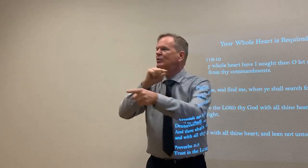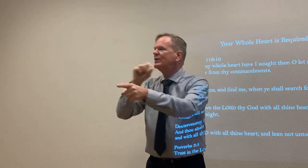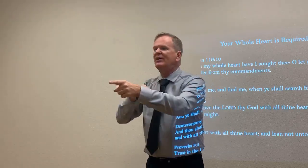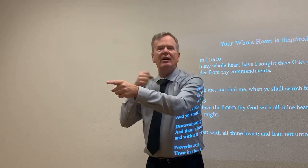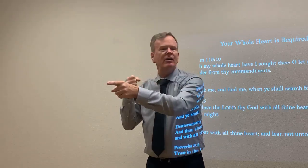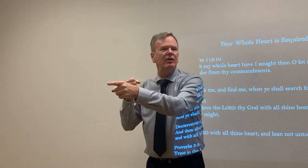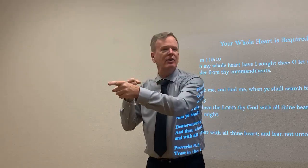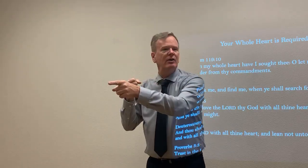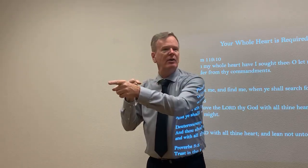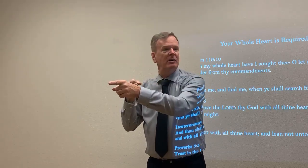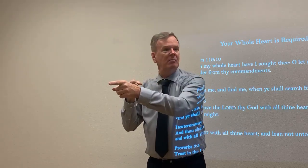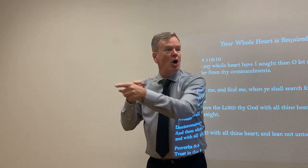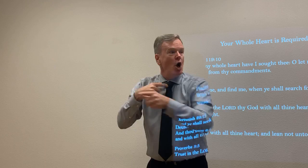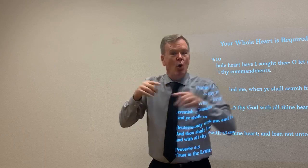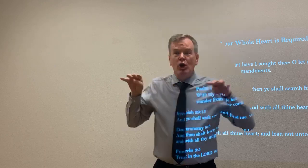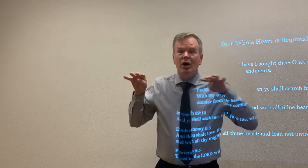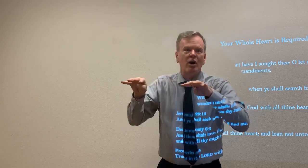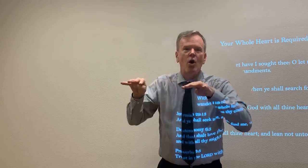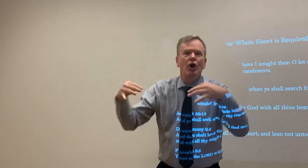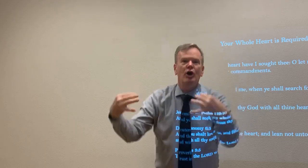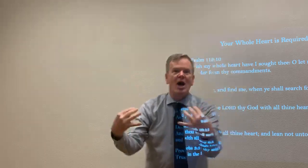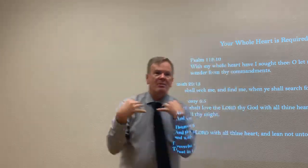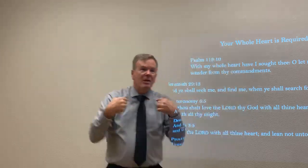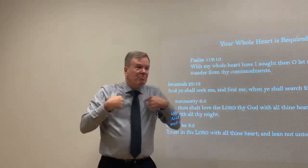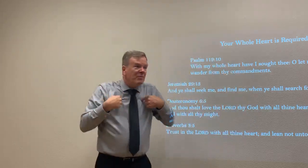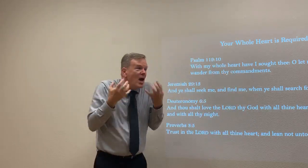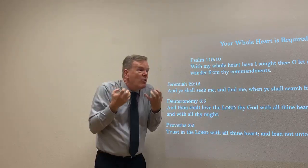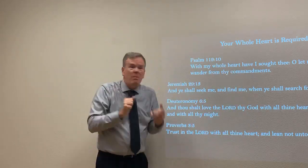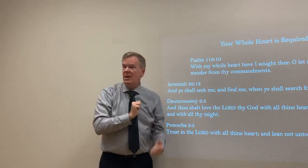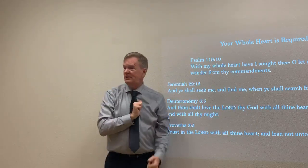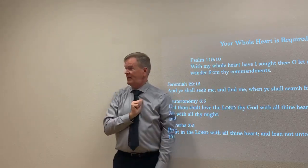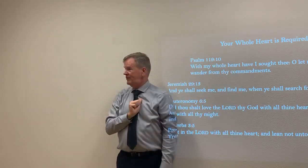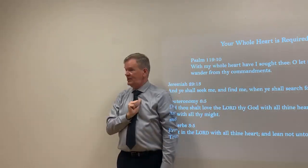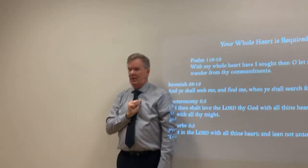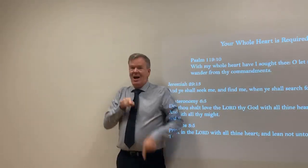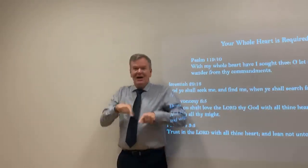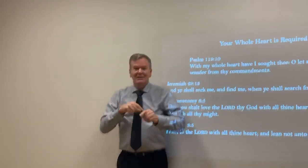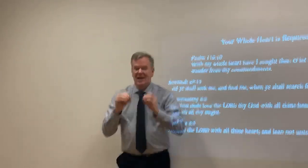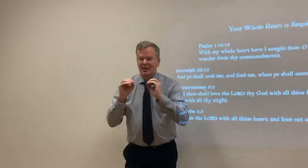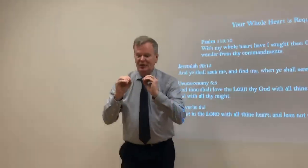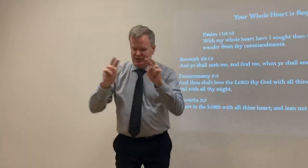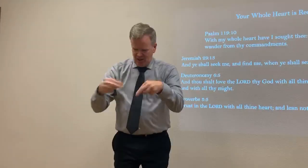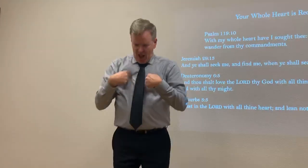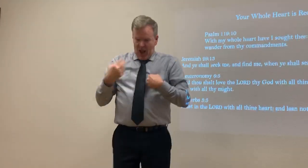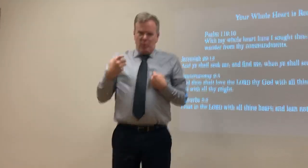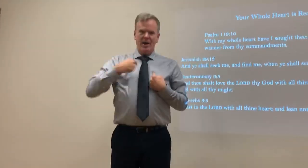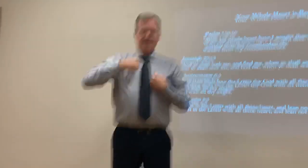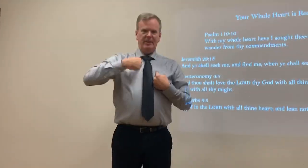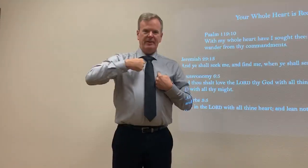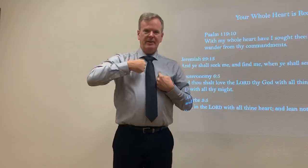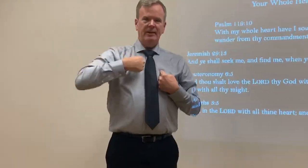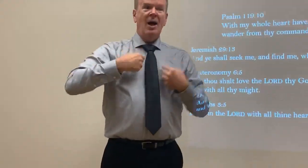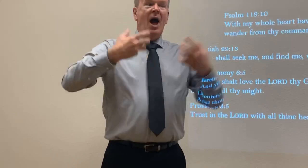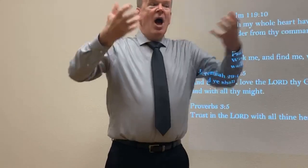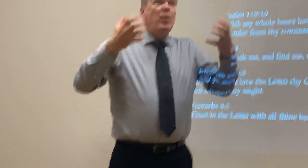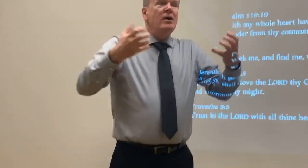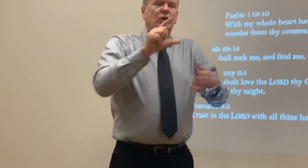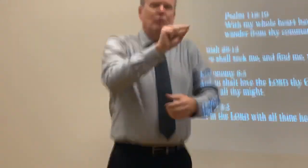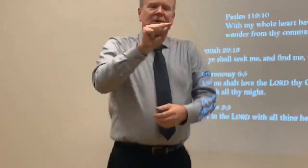about obedience. And some of you are taking that. We're not going to just look at her because we all need to do this. It all needs to be a person. Yes, I'm teaching it, but I need to obey